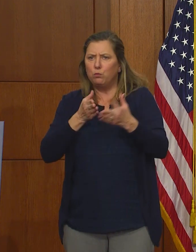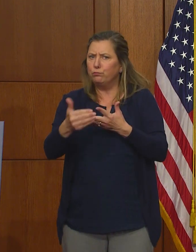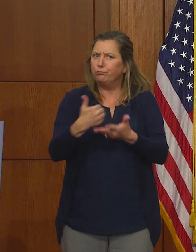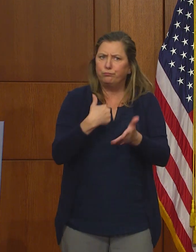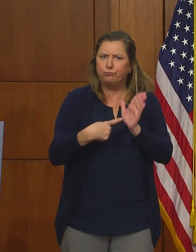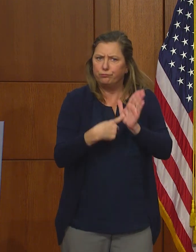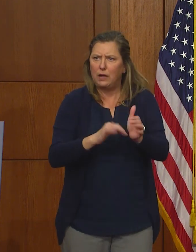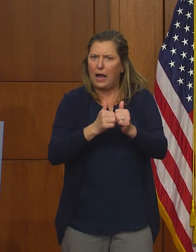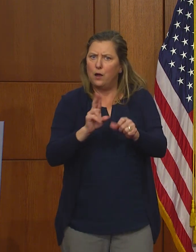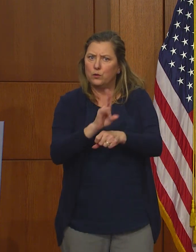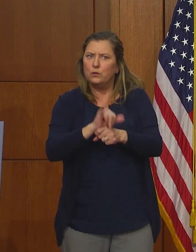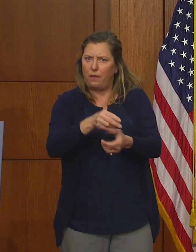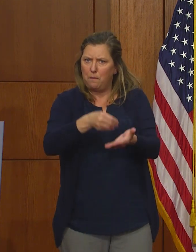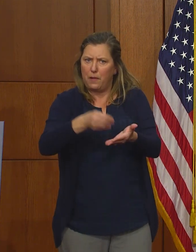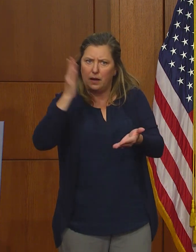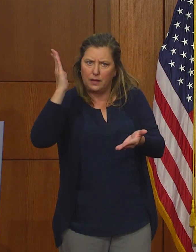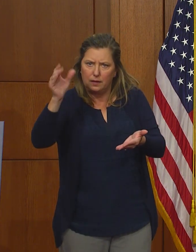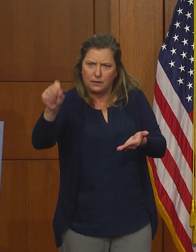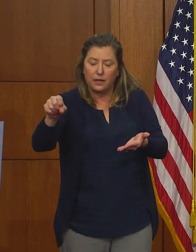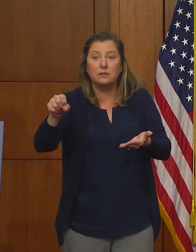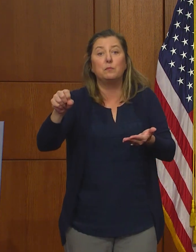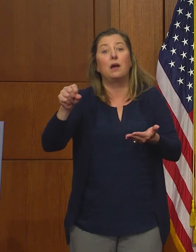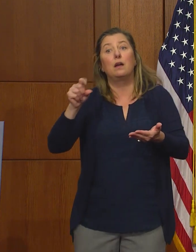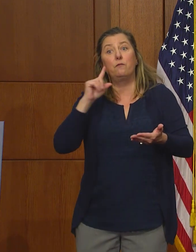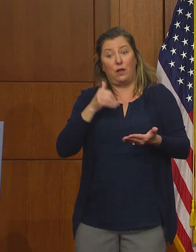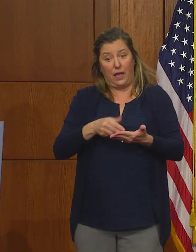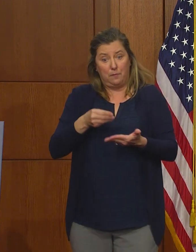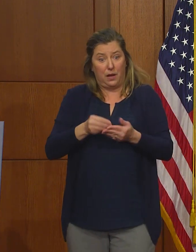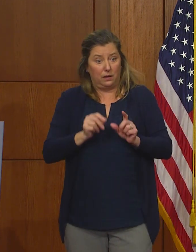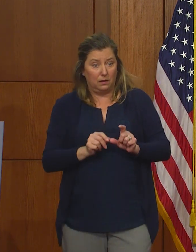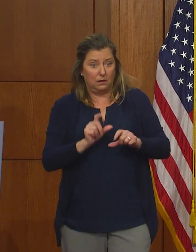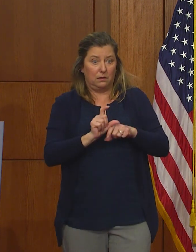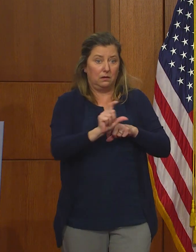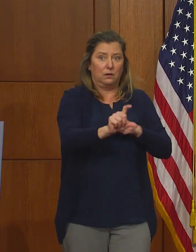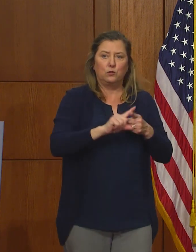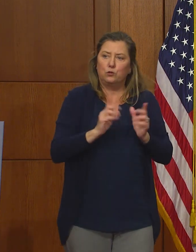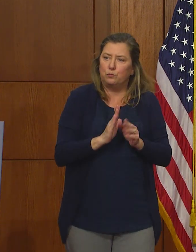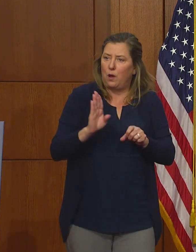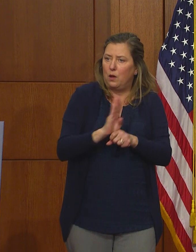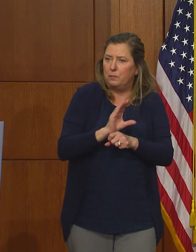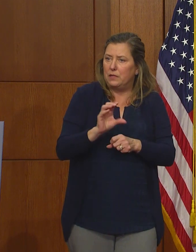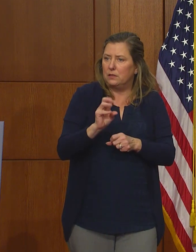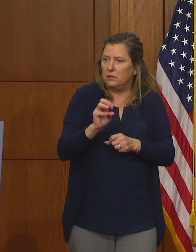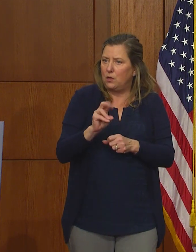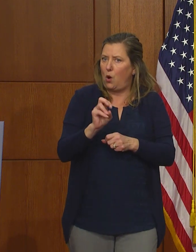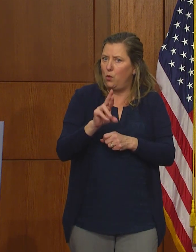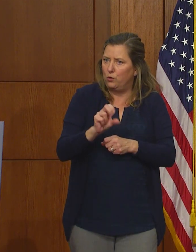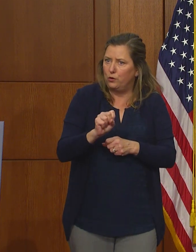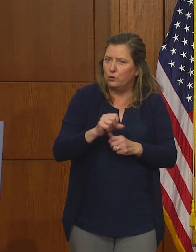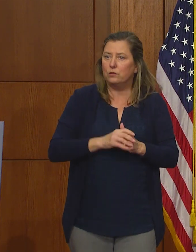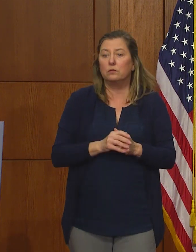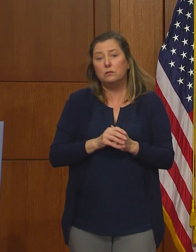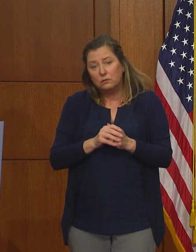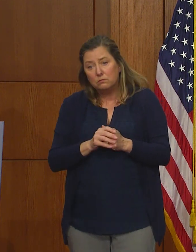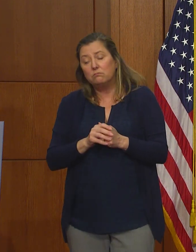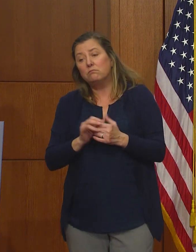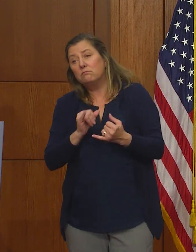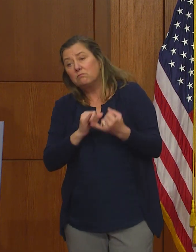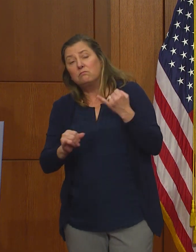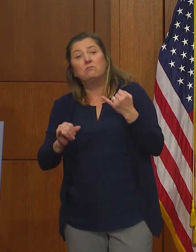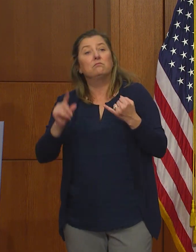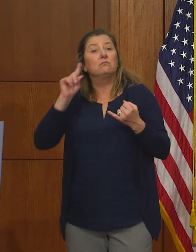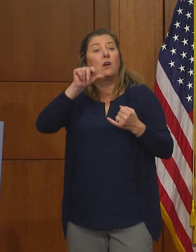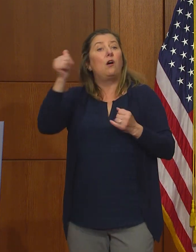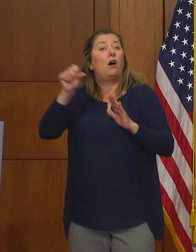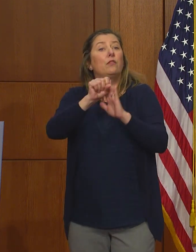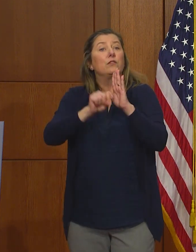are being used, but to get those funds in the hands of small business owners that need them. And lastly, I would just say, you get some reports out of states like Georgia